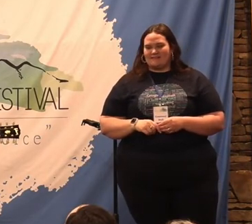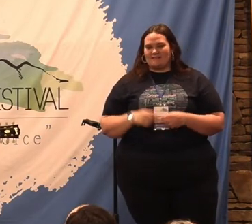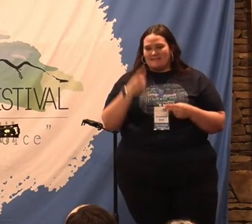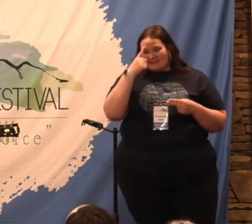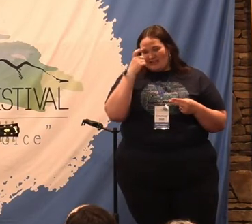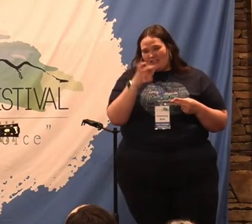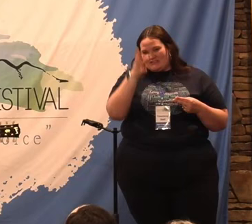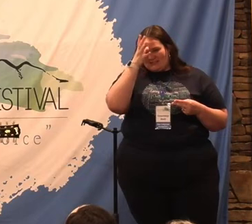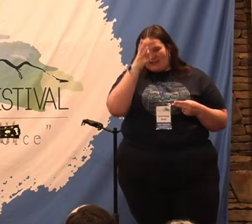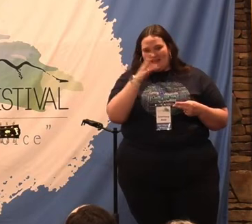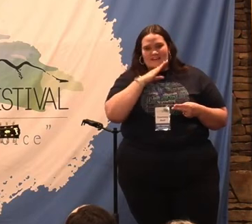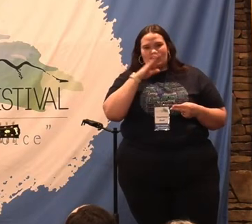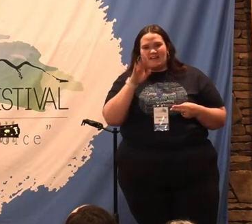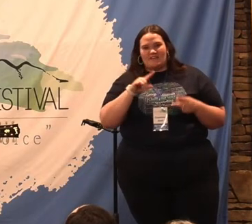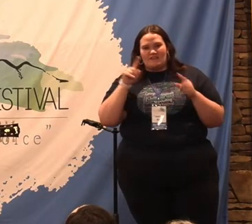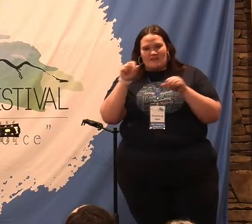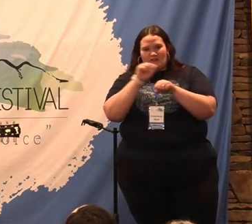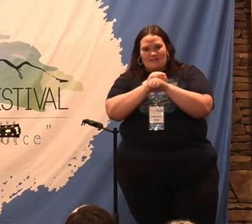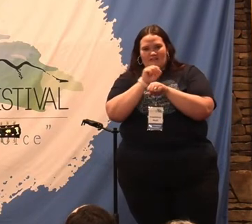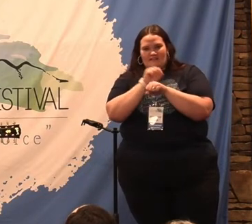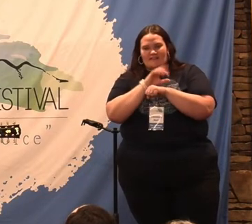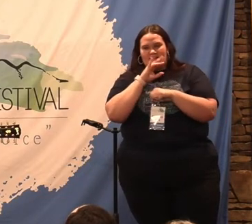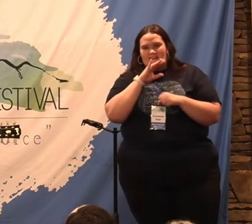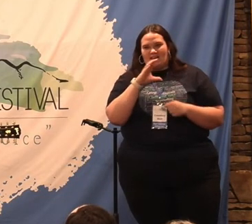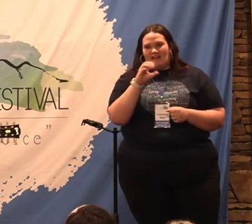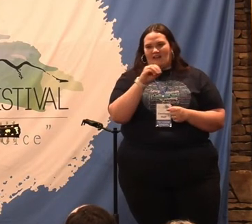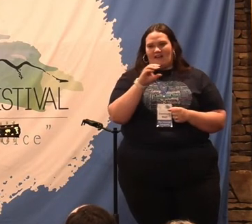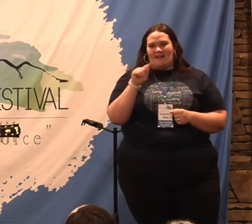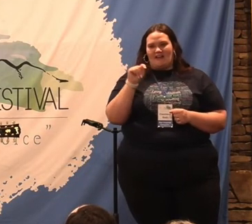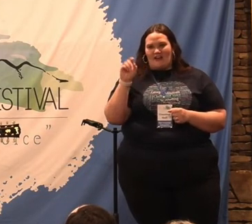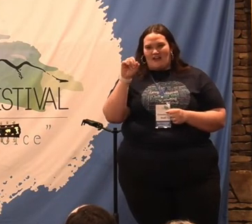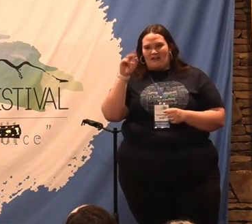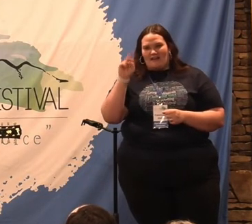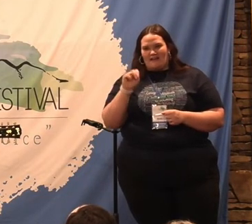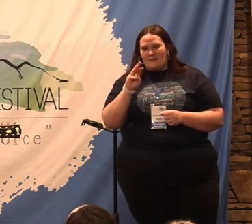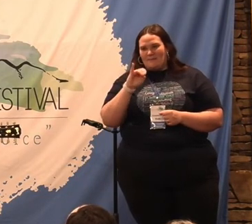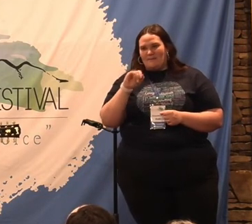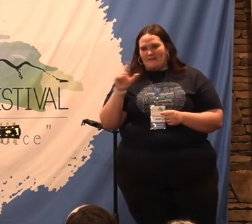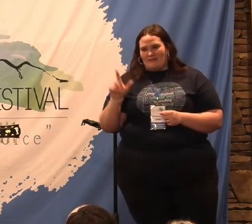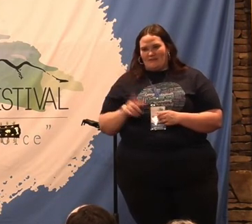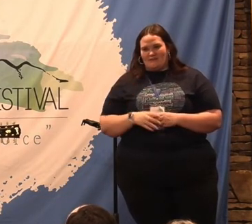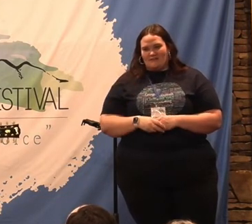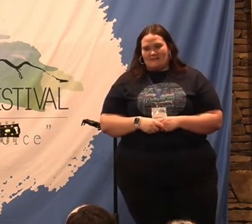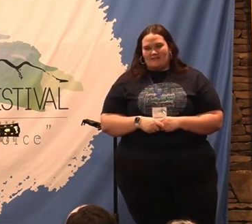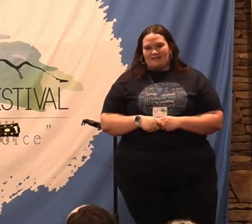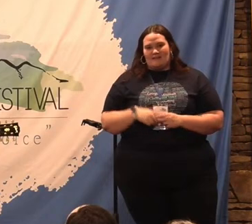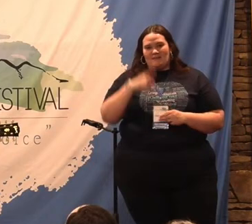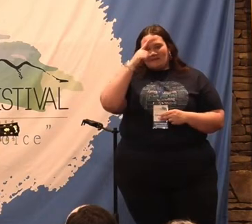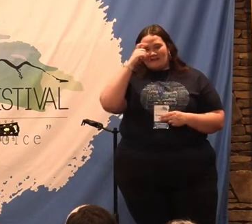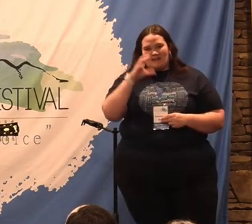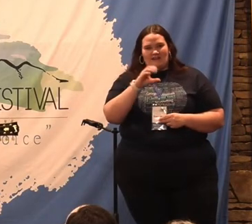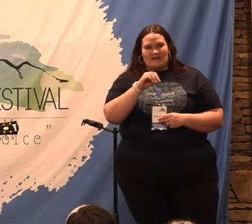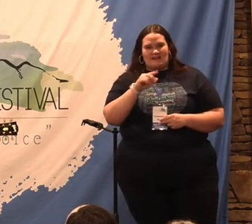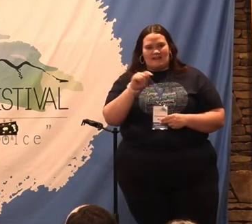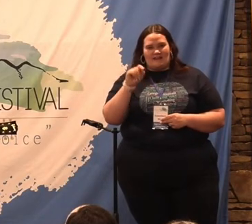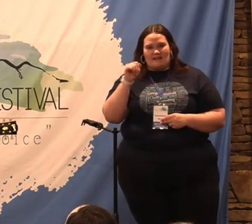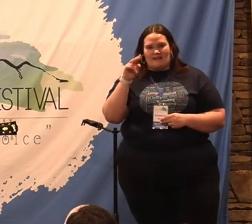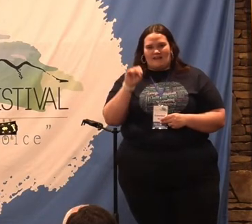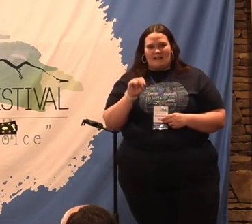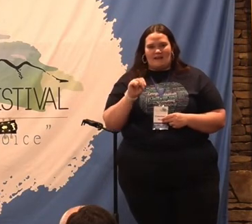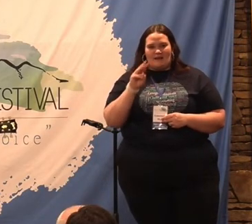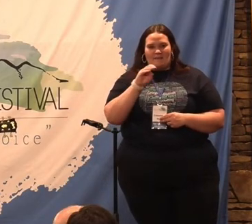Because your daddy never went to work in the nasty cotton mill. Because a cotton mill will kill you."